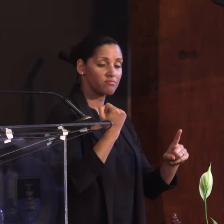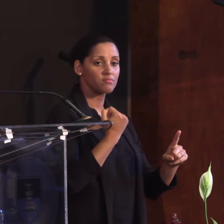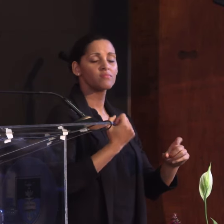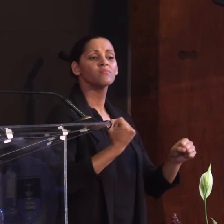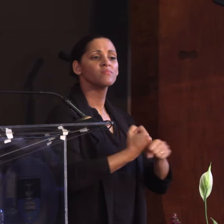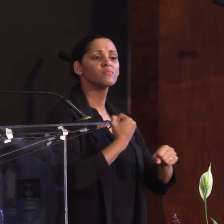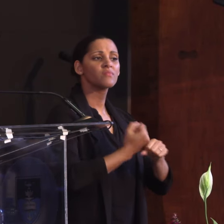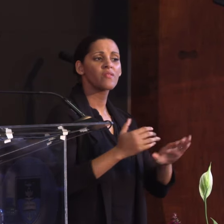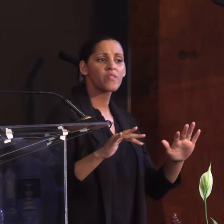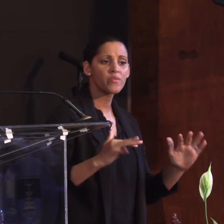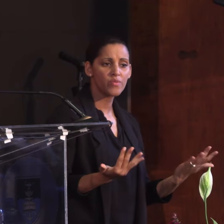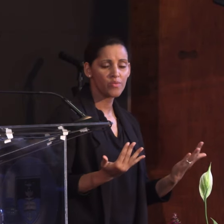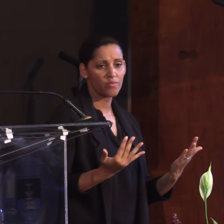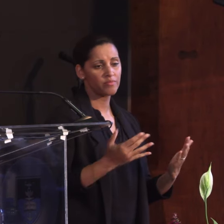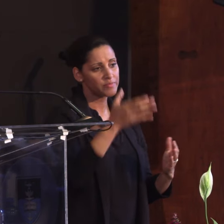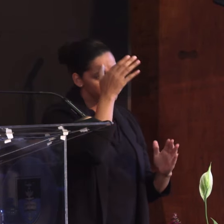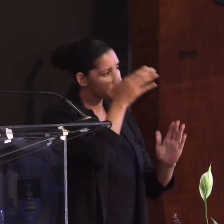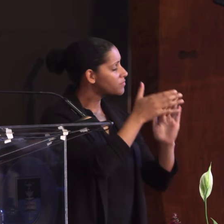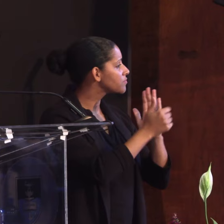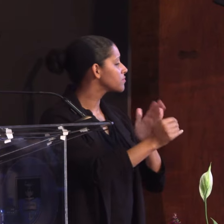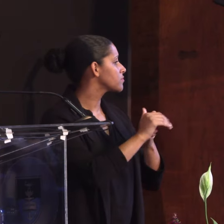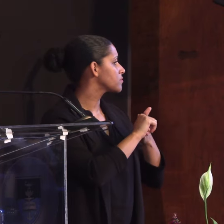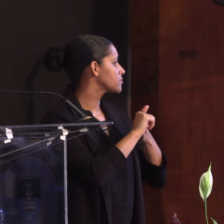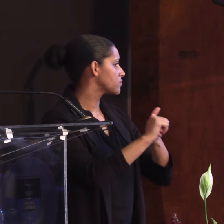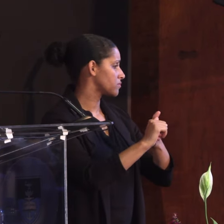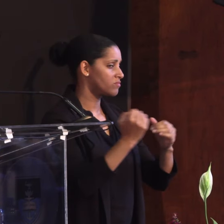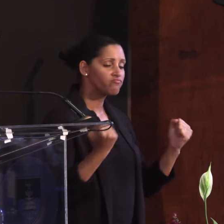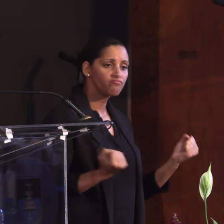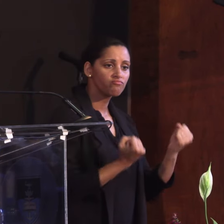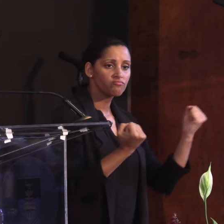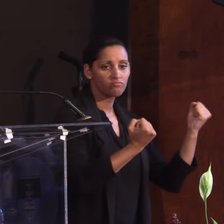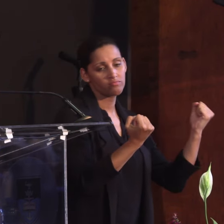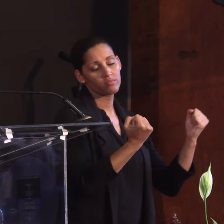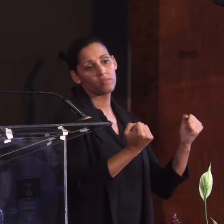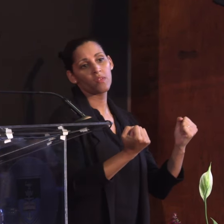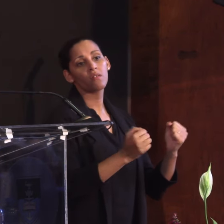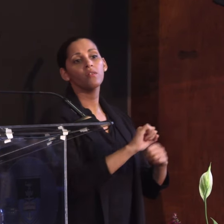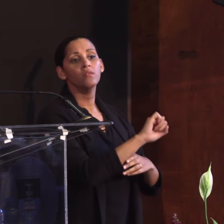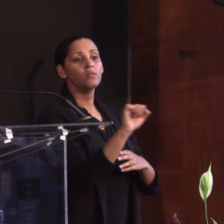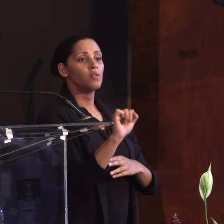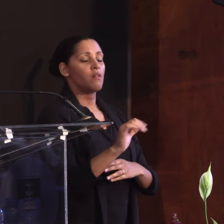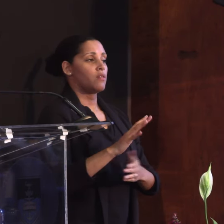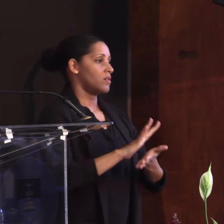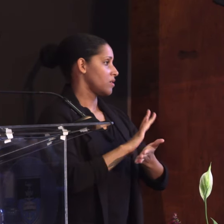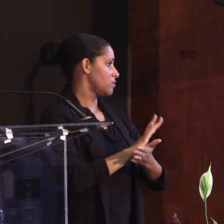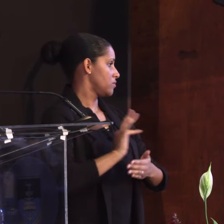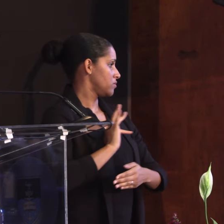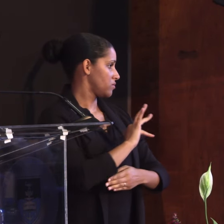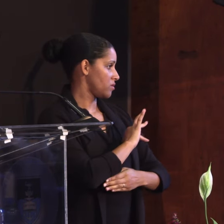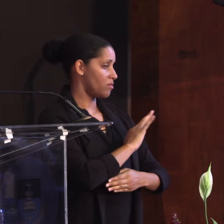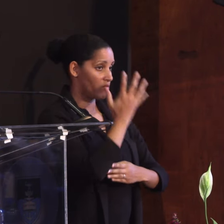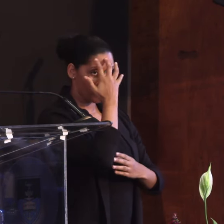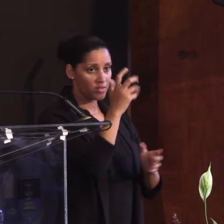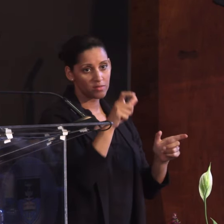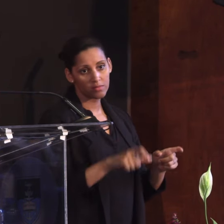efforts and the expert guidance of the academic staff, your professors, lecturers, tutors, as well